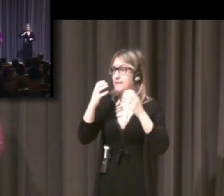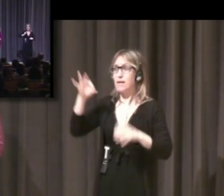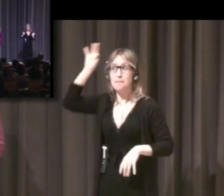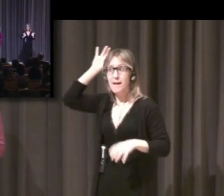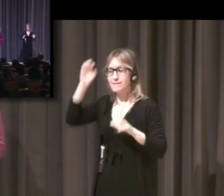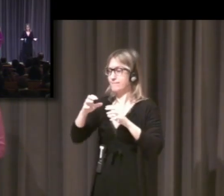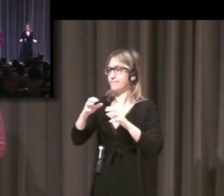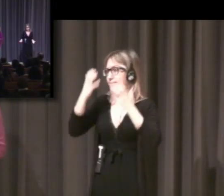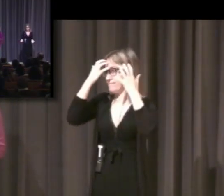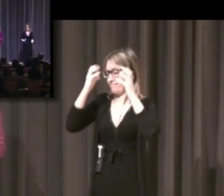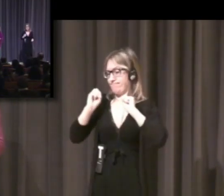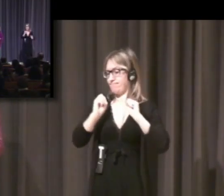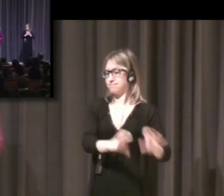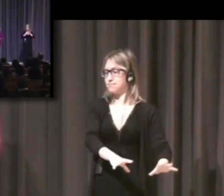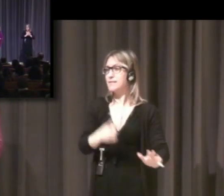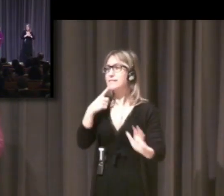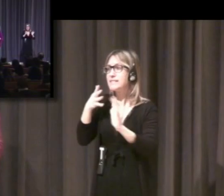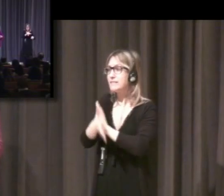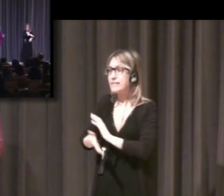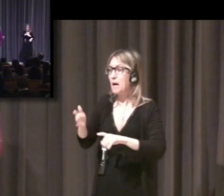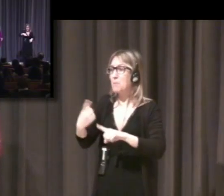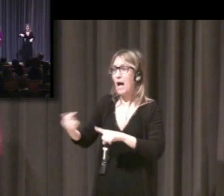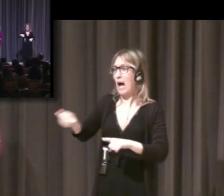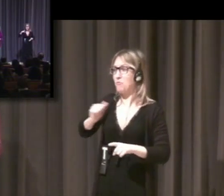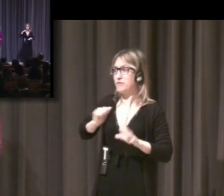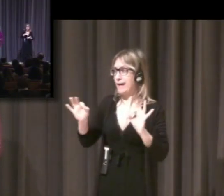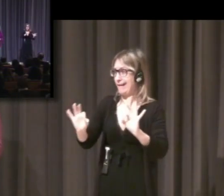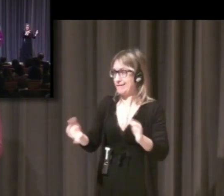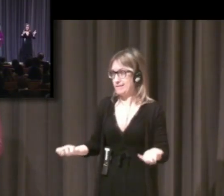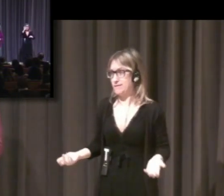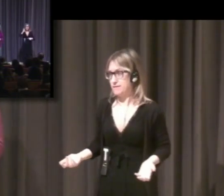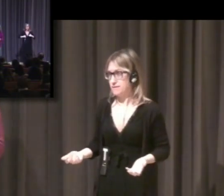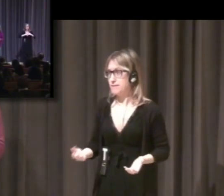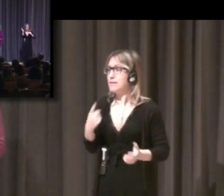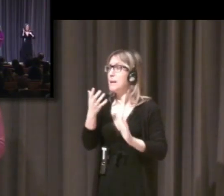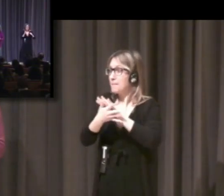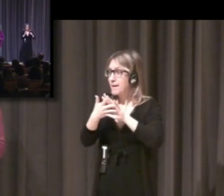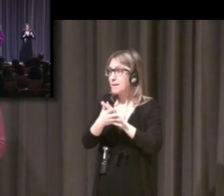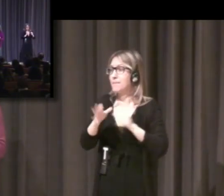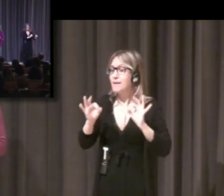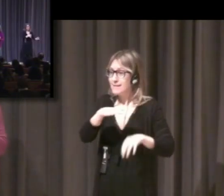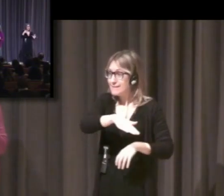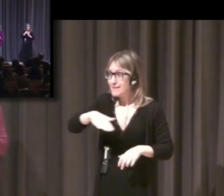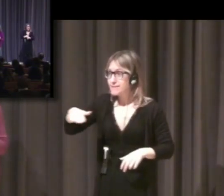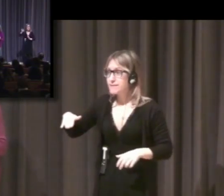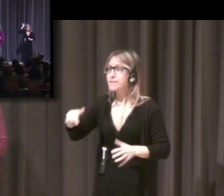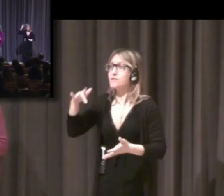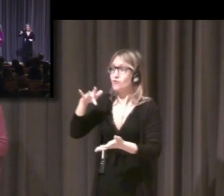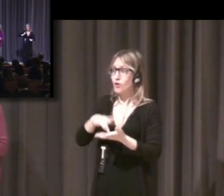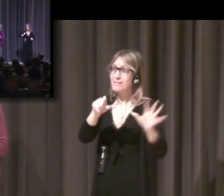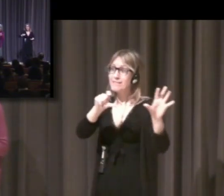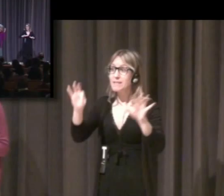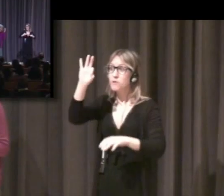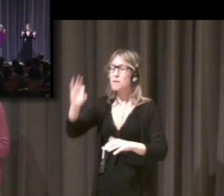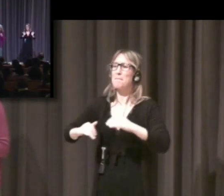of the children had given it up. They weren't getting anything. So